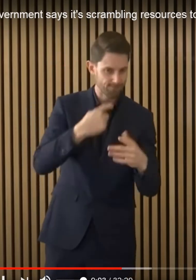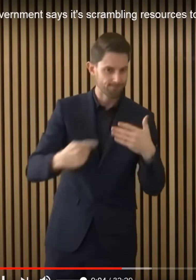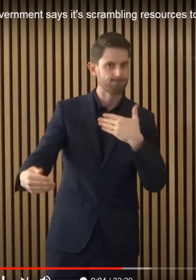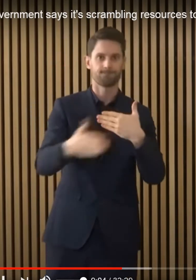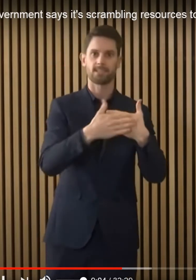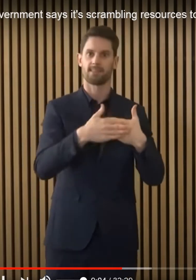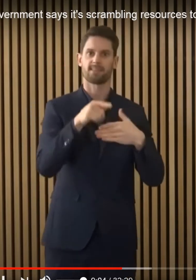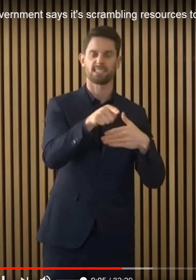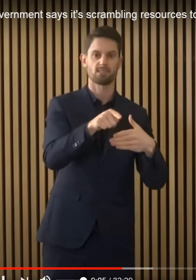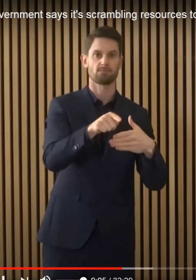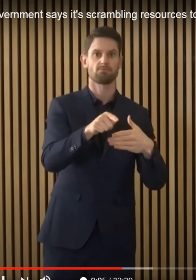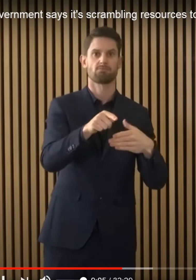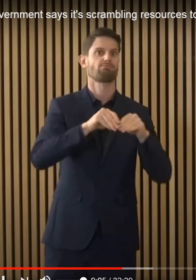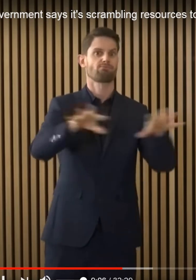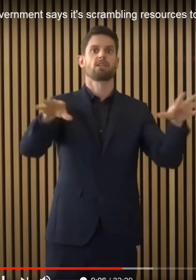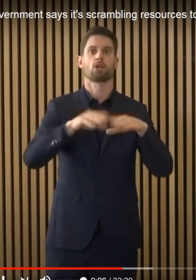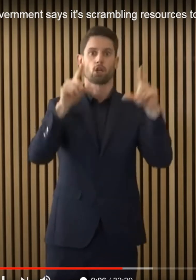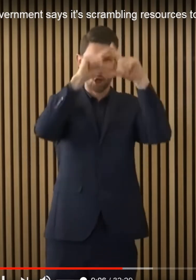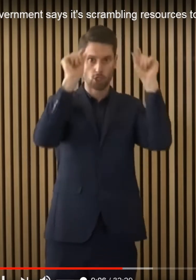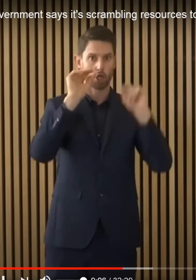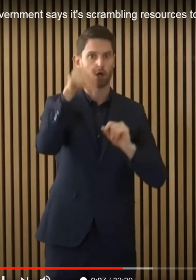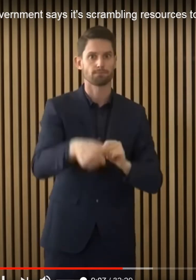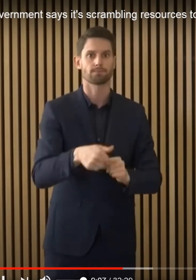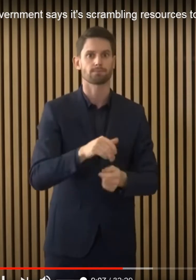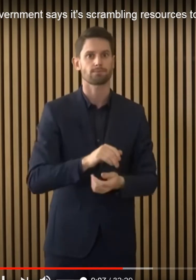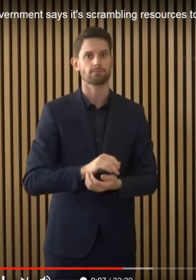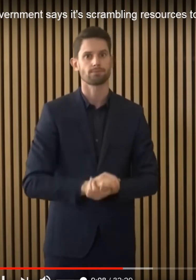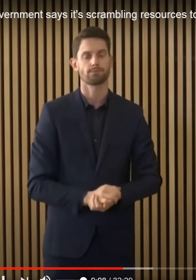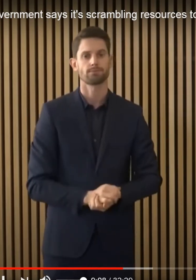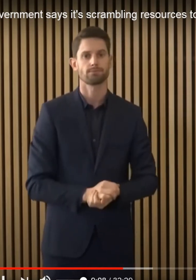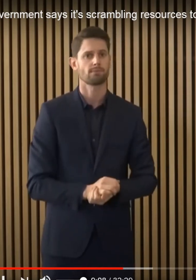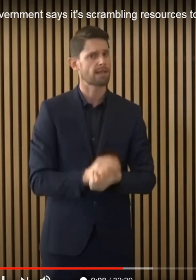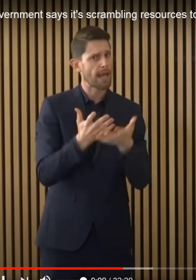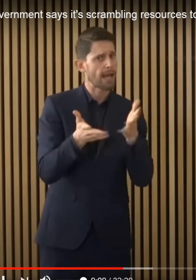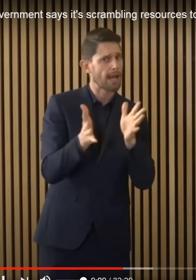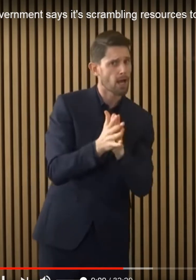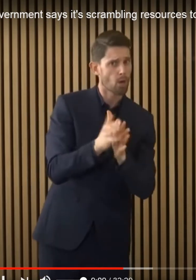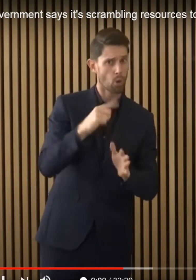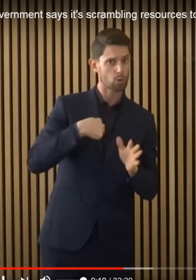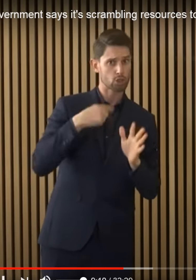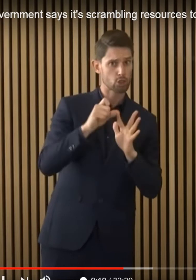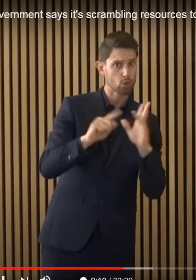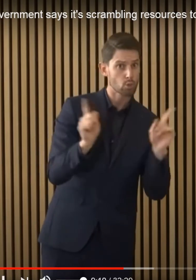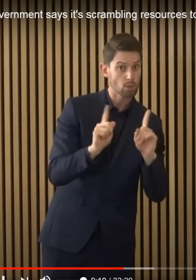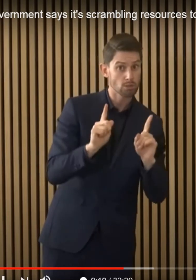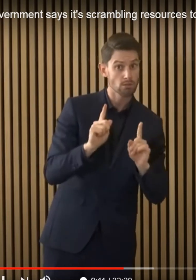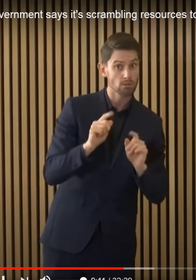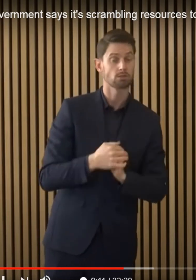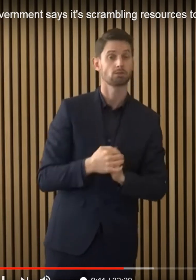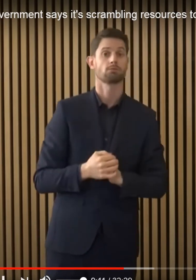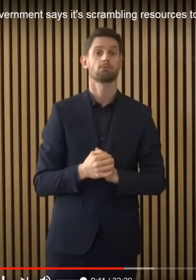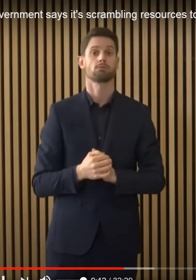So what are we doing to bolster this up? The first thing is we have agreement that the hospital